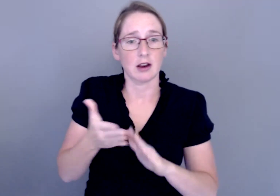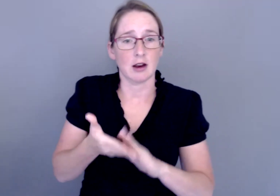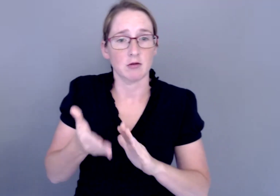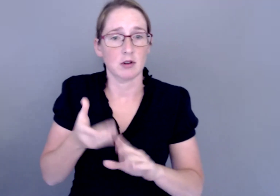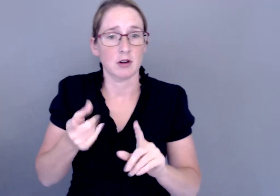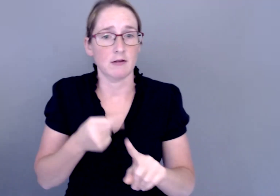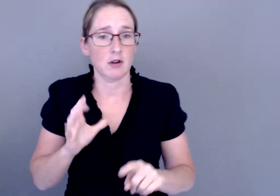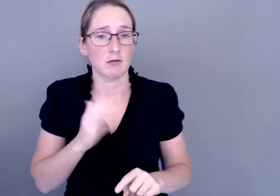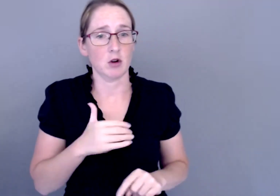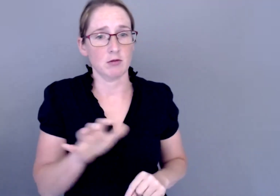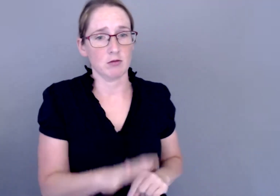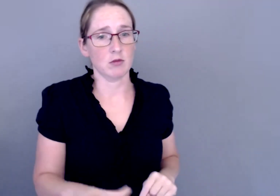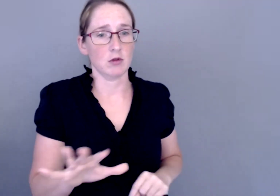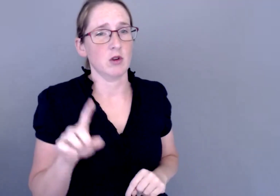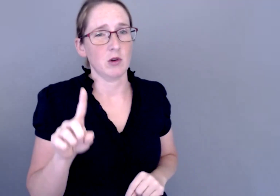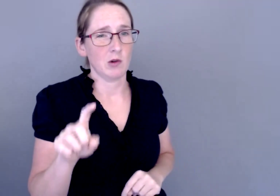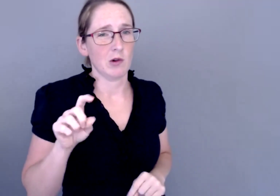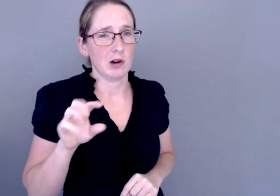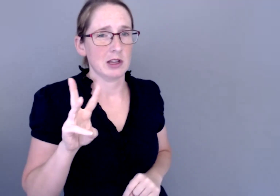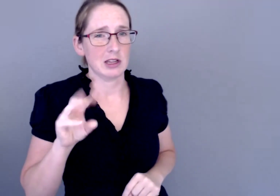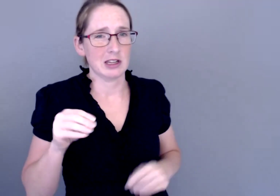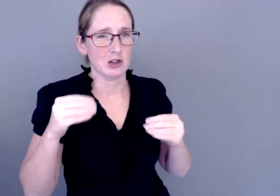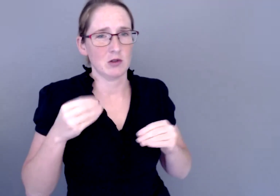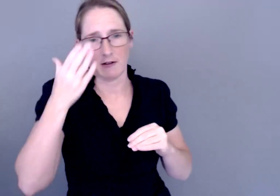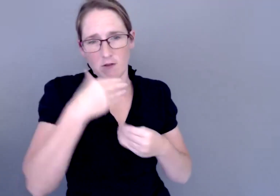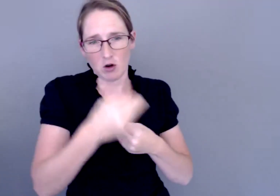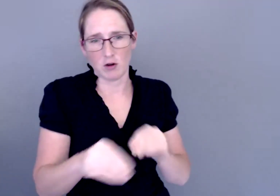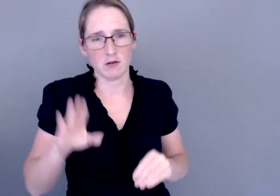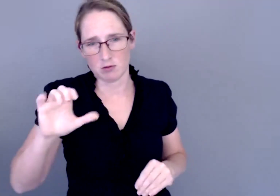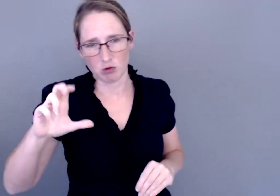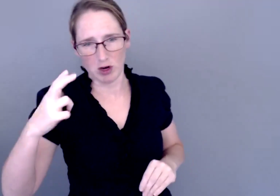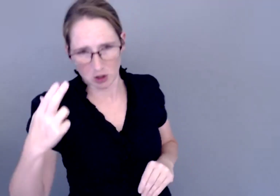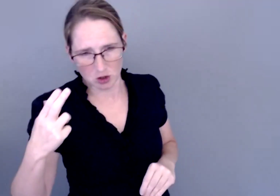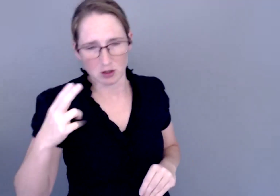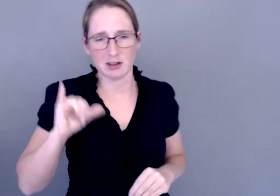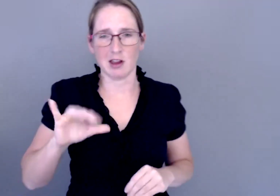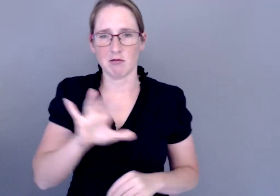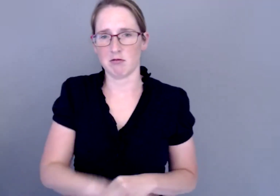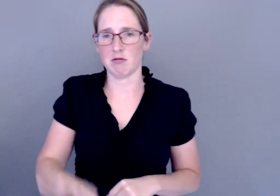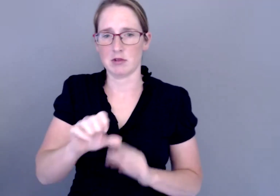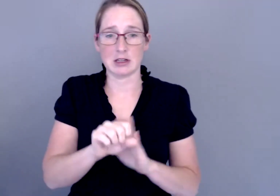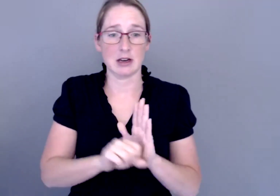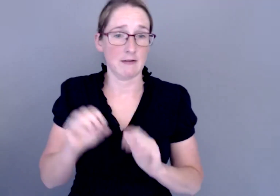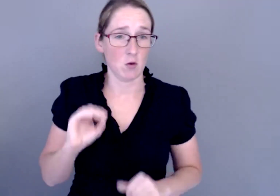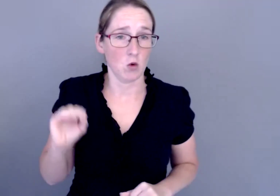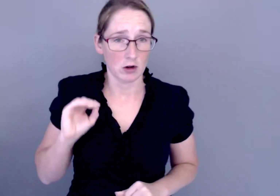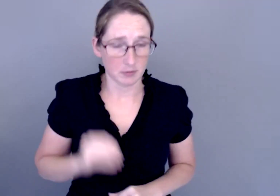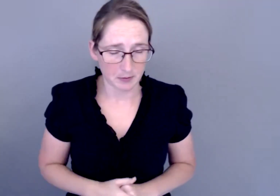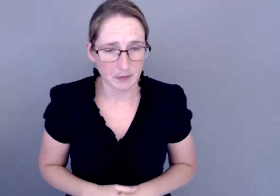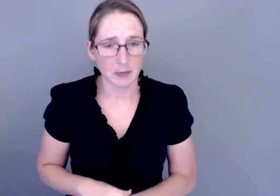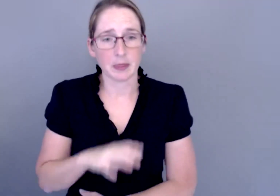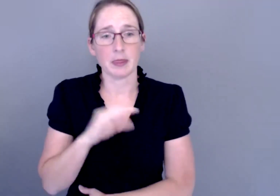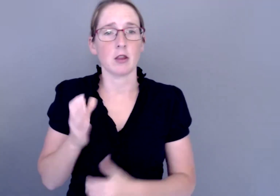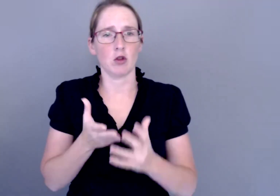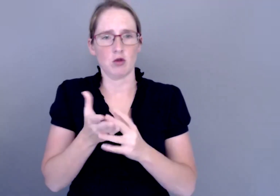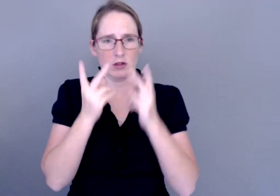our approximately 160 storefront offices or branches that are across the state of Oregon. And through the